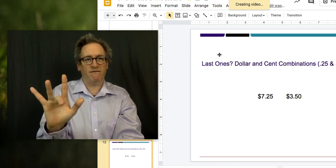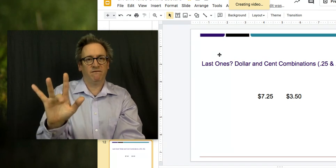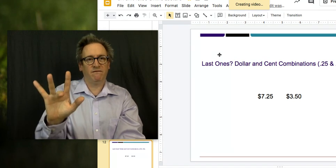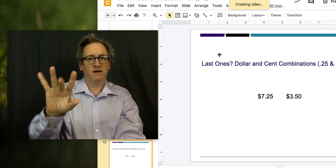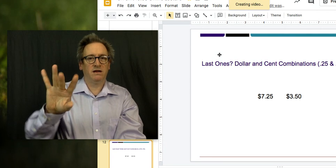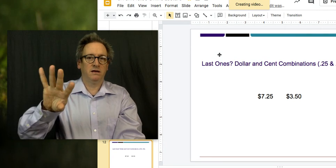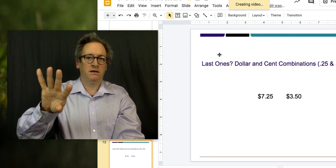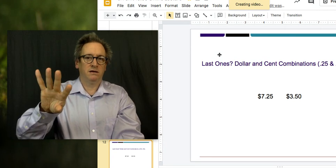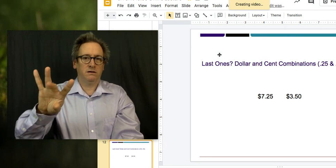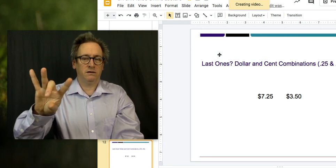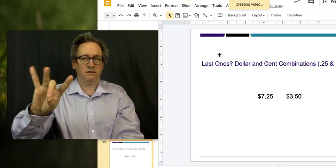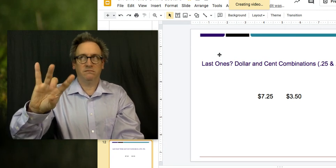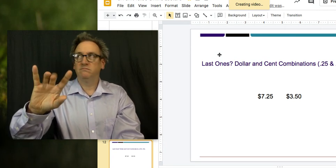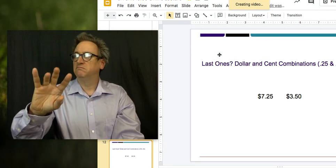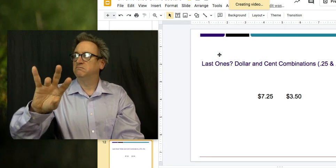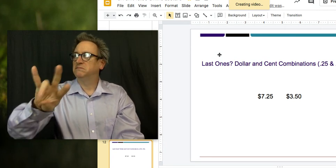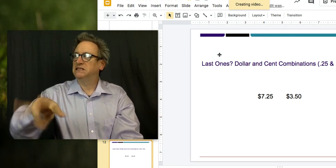$7.25.